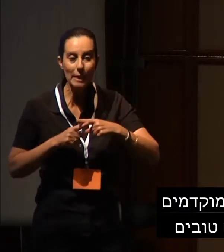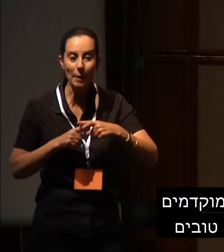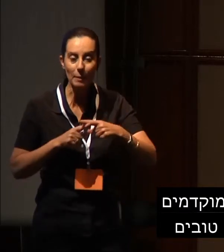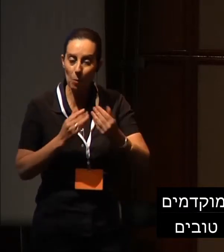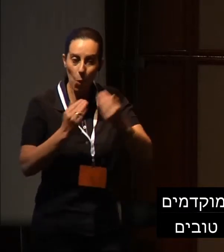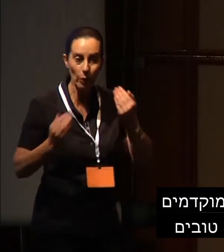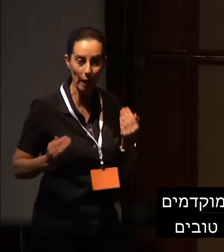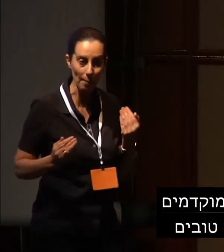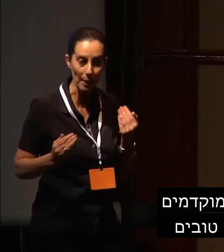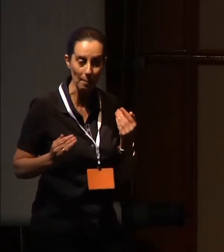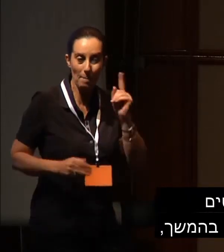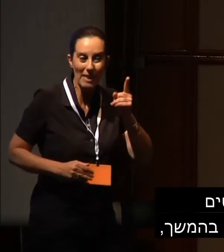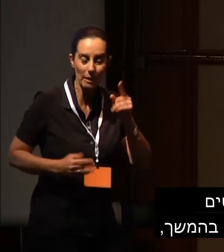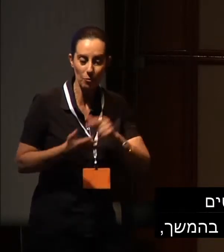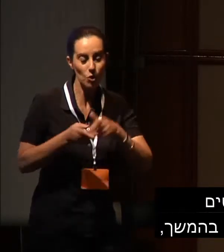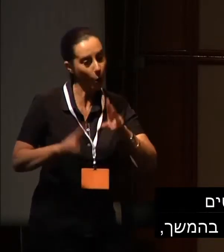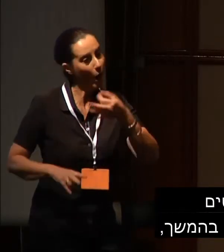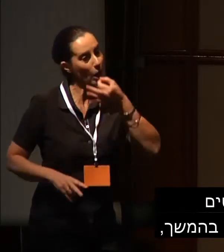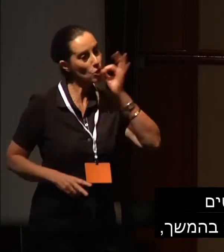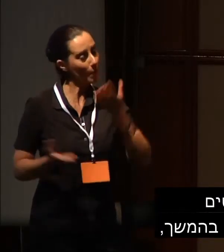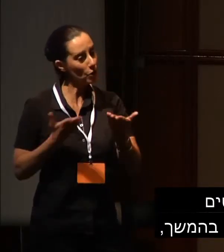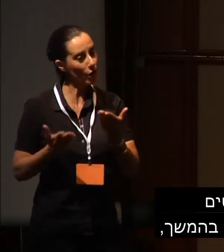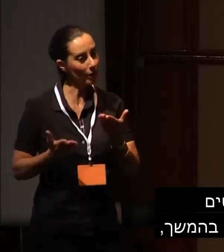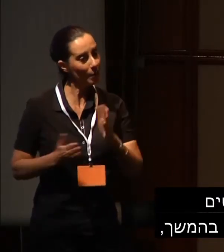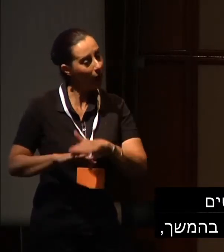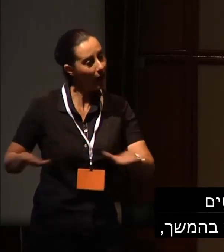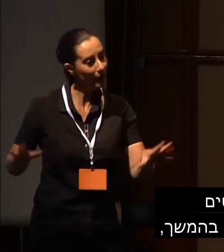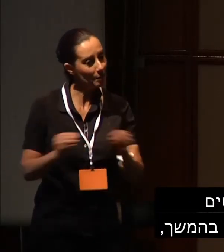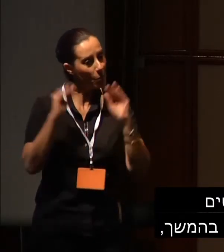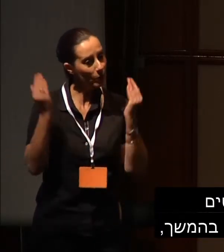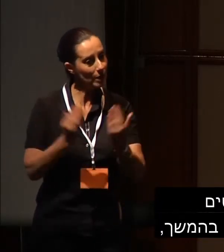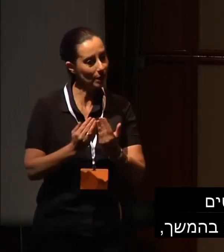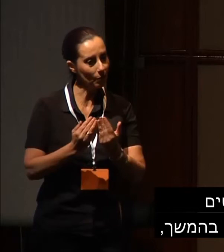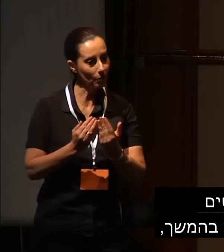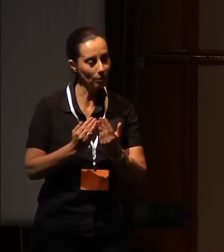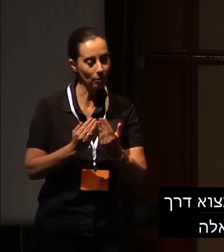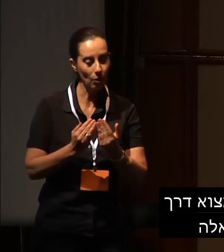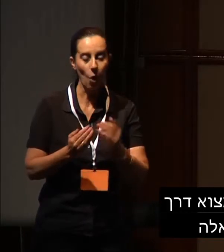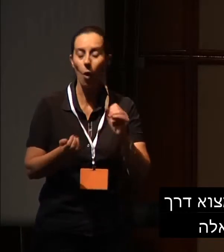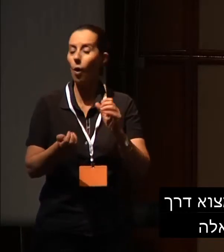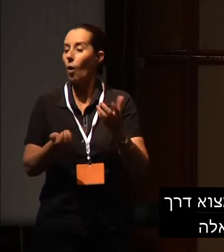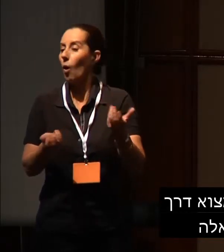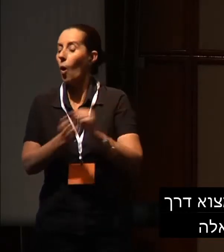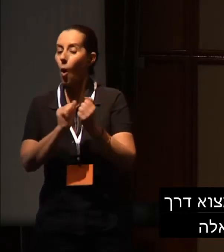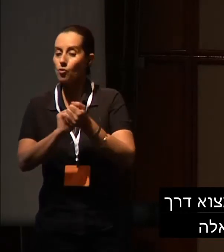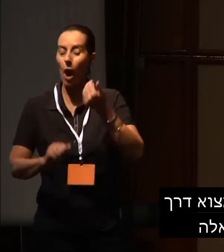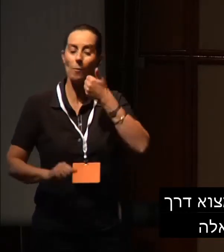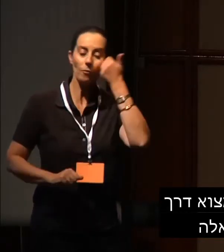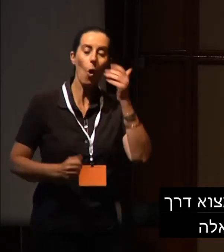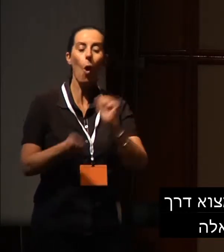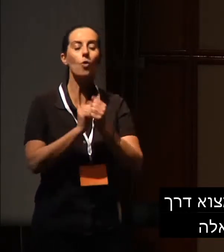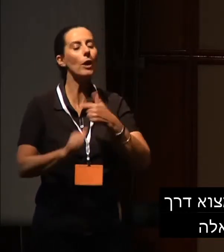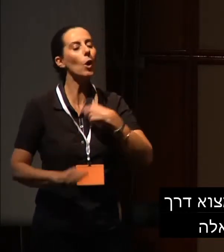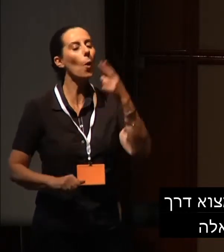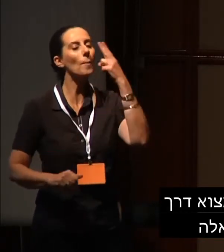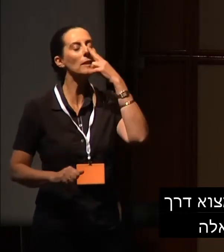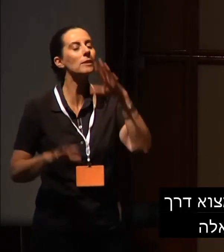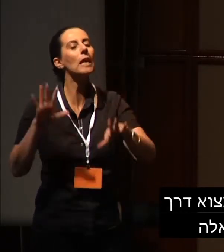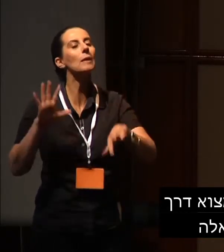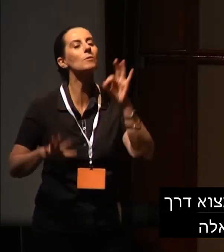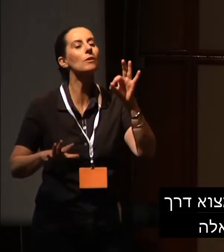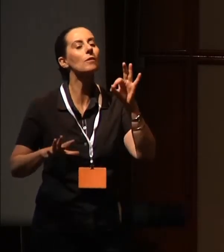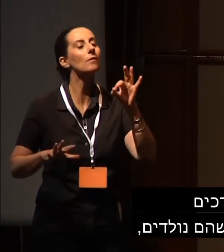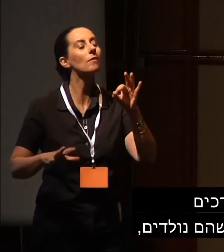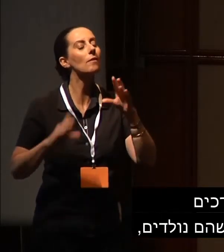able to provide better services for autistic kids and autistic adults down the line? Or are we trying to find a way of identifying